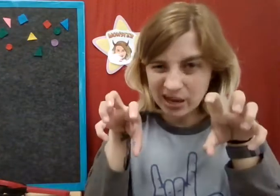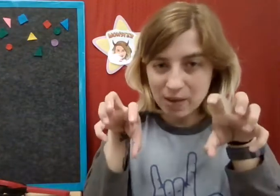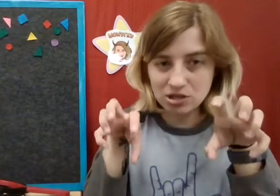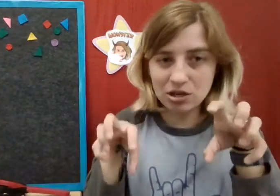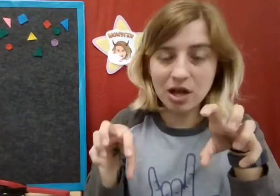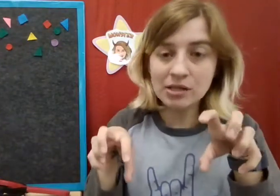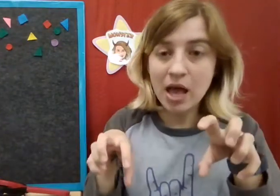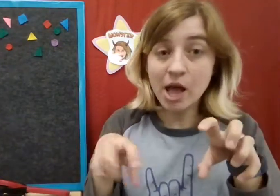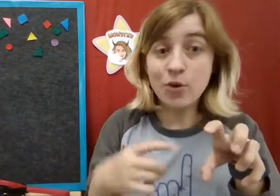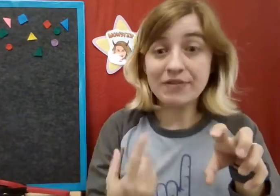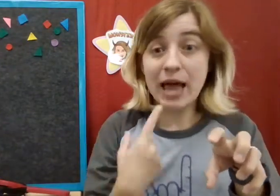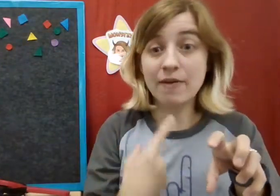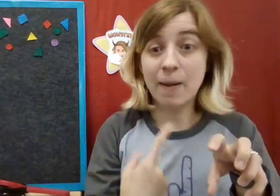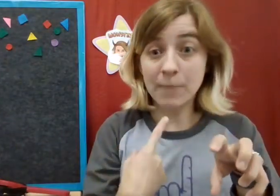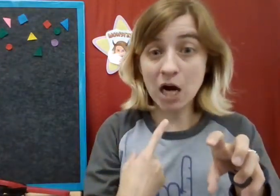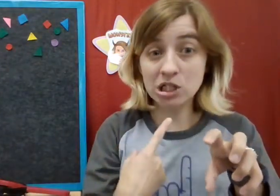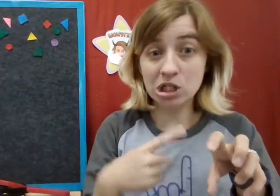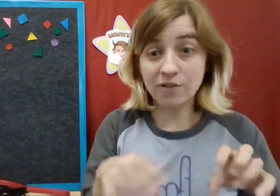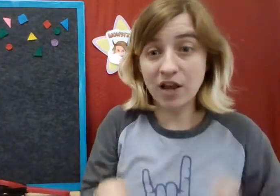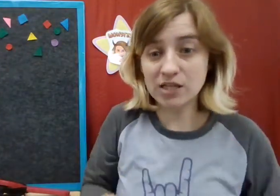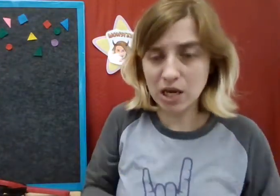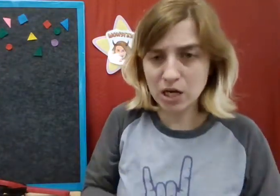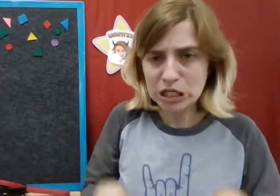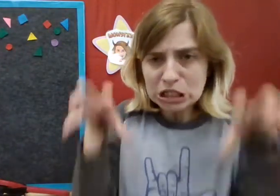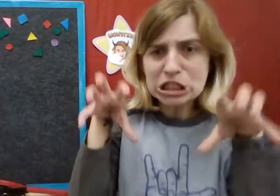monster claws, and you have to have a monster face, like.